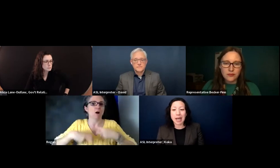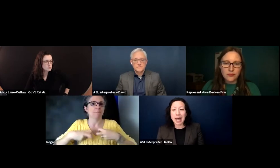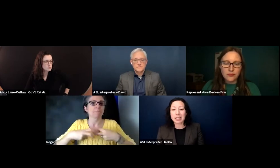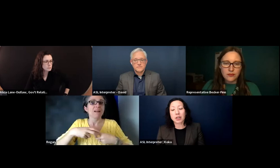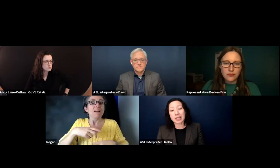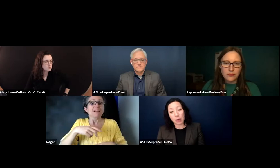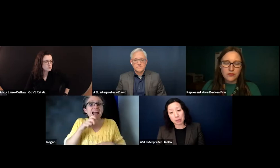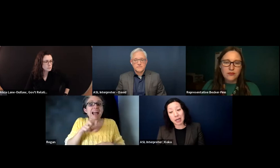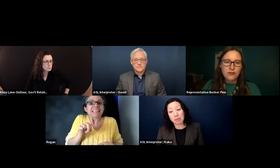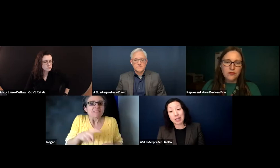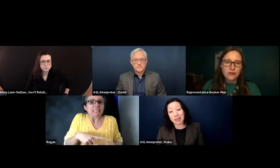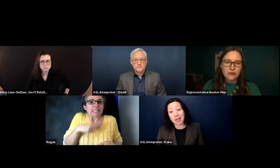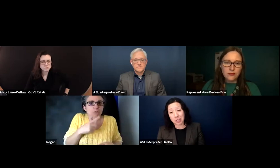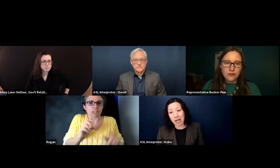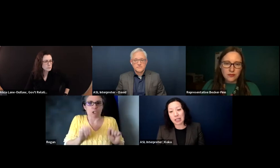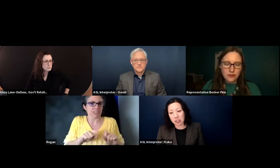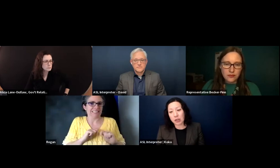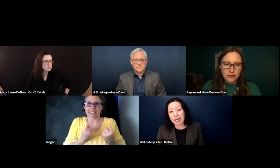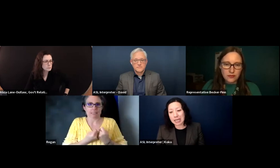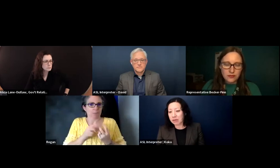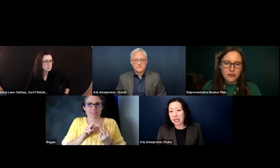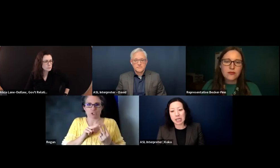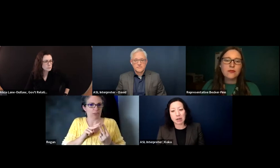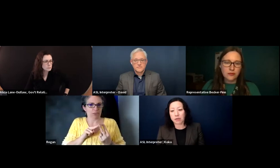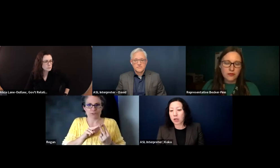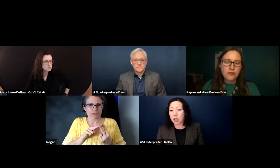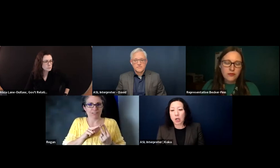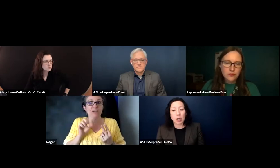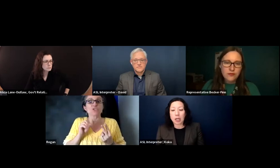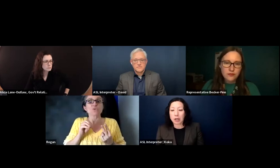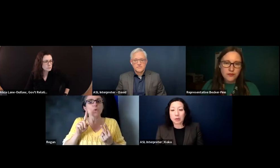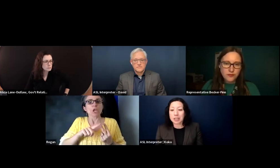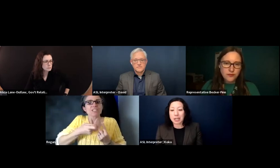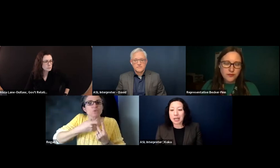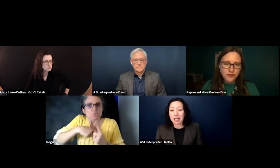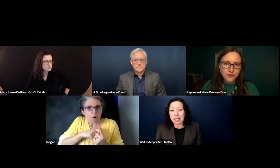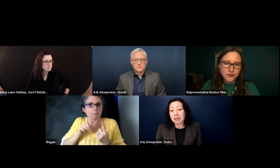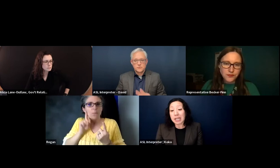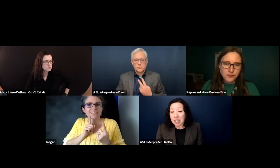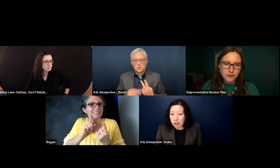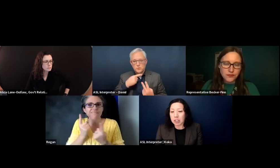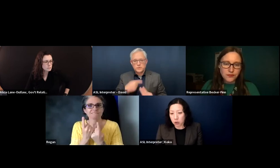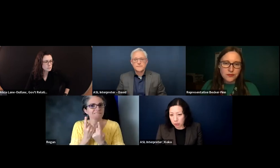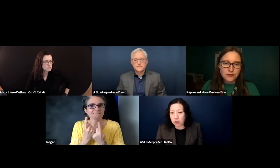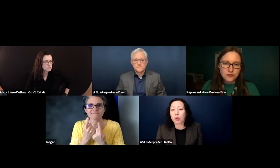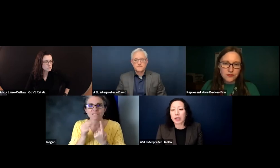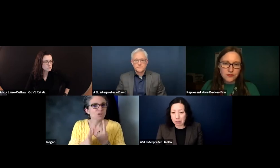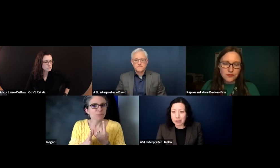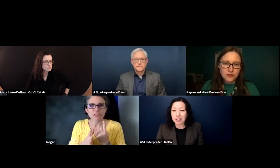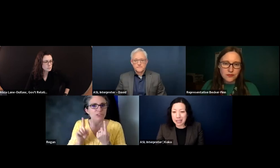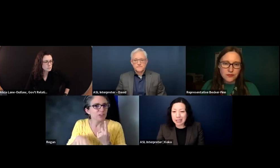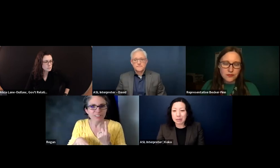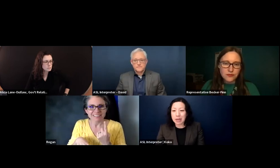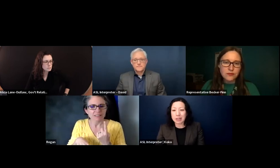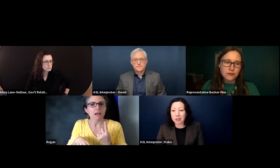classroom. And so then that would become a challenge. So then even if it was, even hearing interpreters weren't